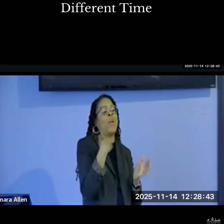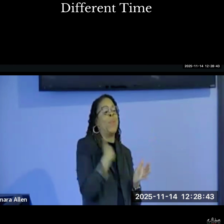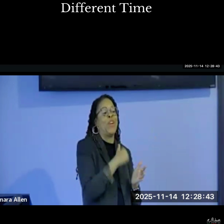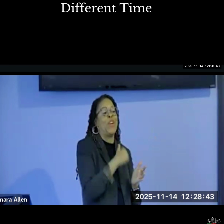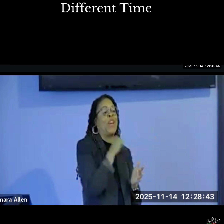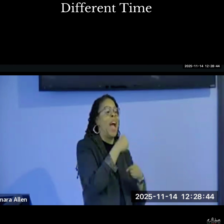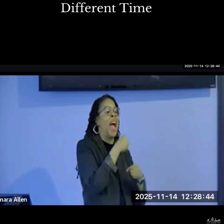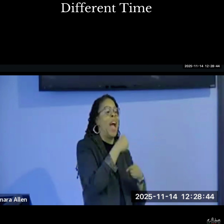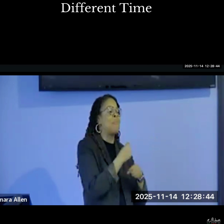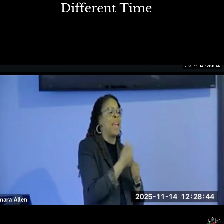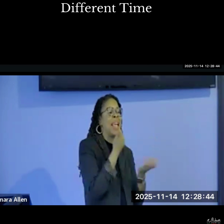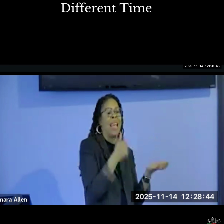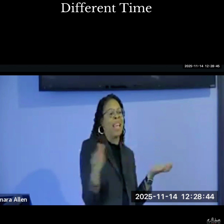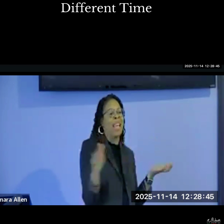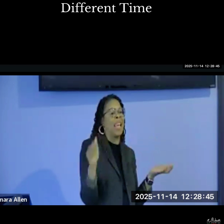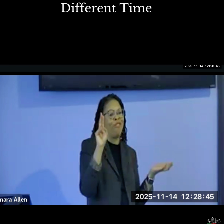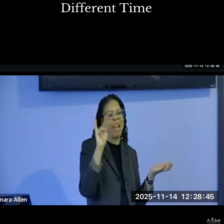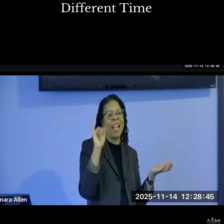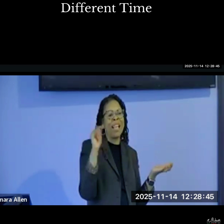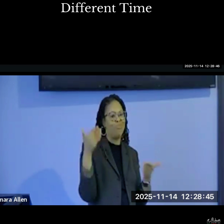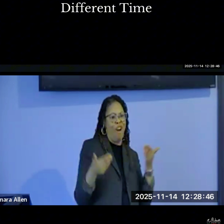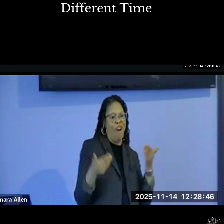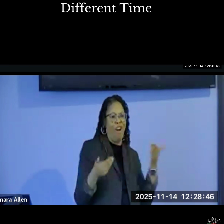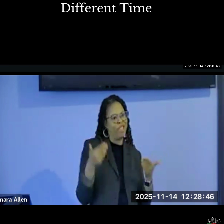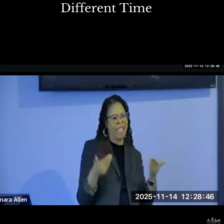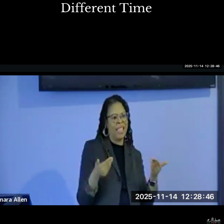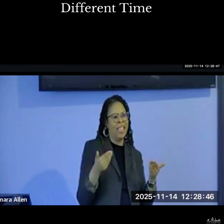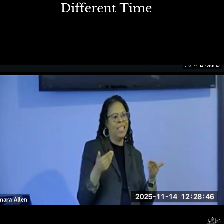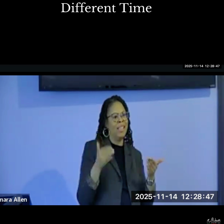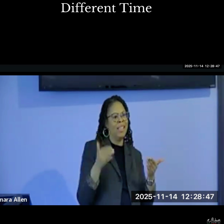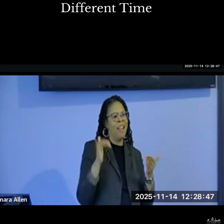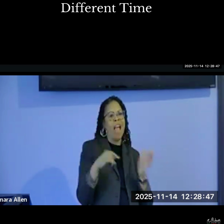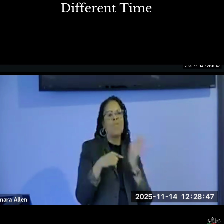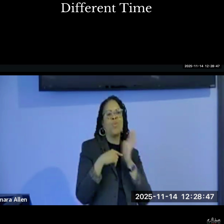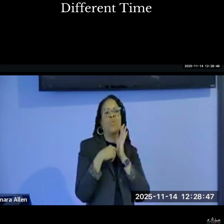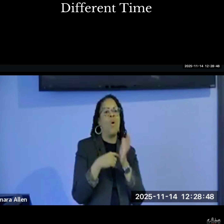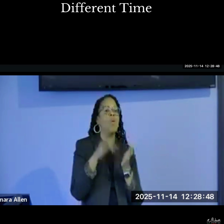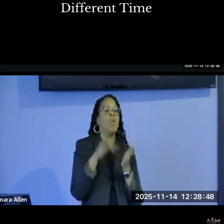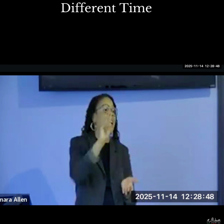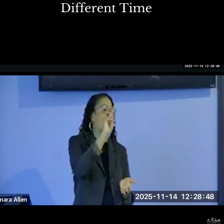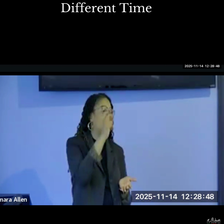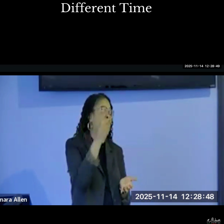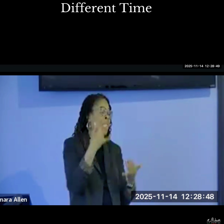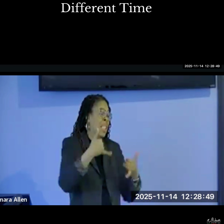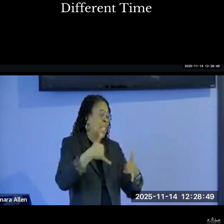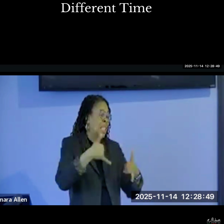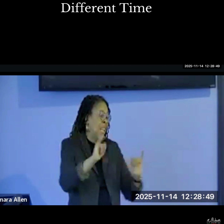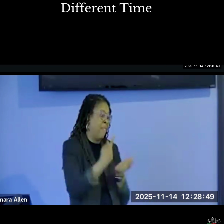And what that clearly indicates is that we're not making any progress.